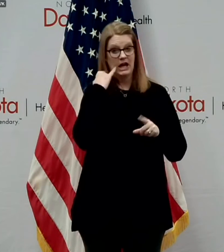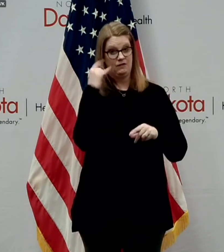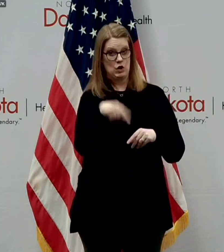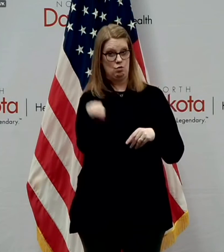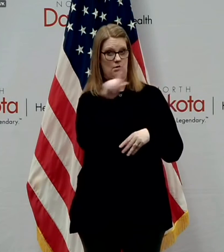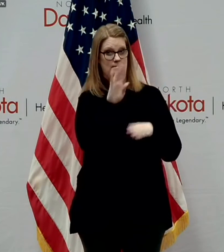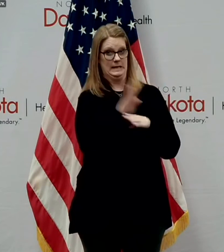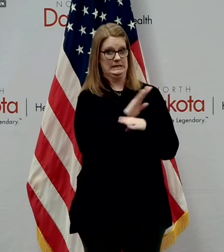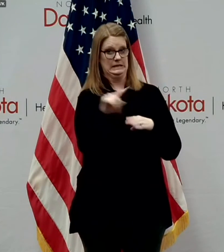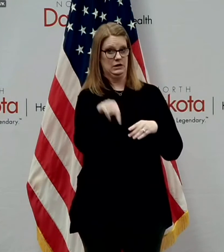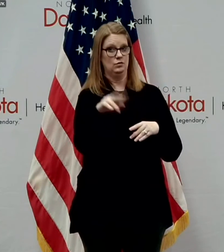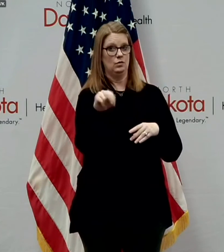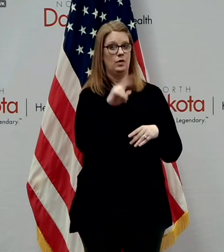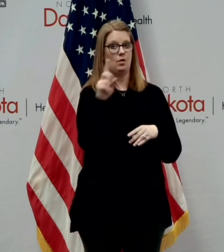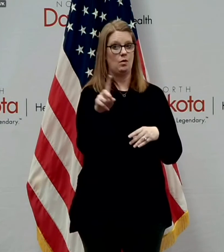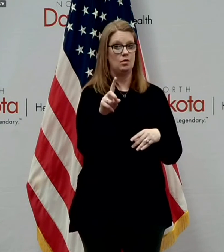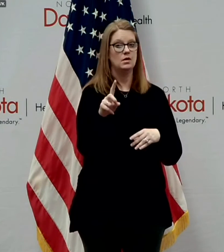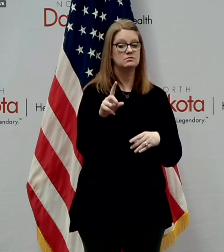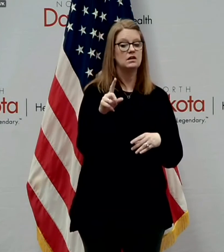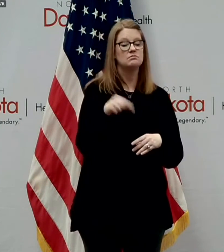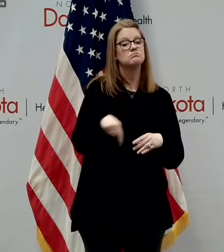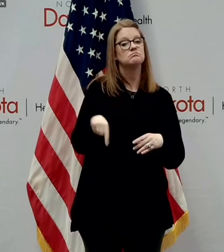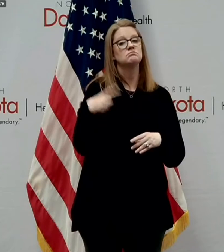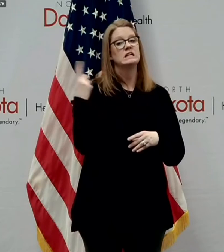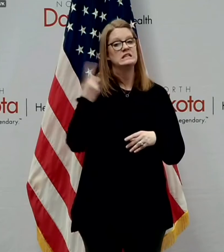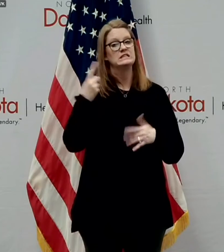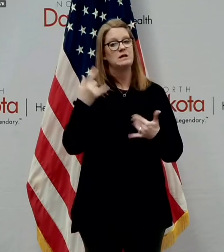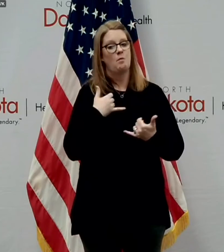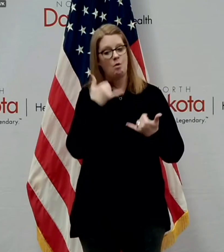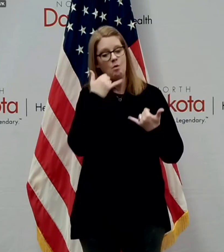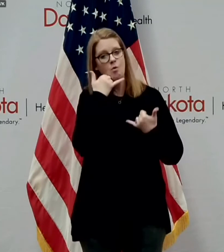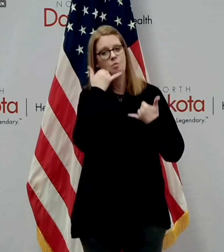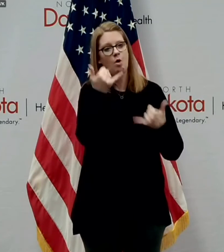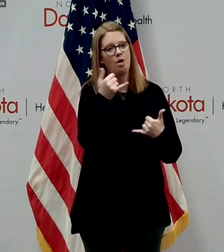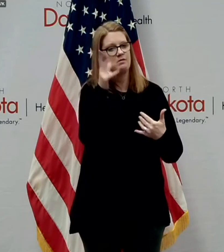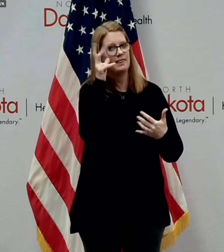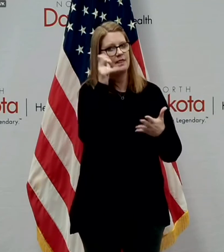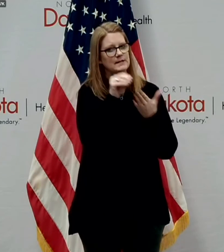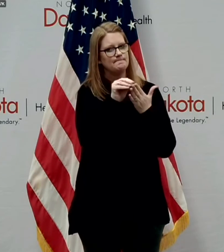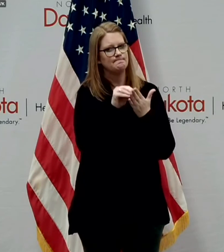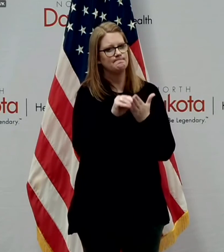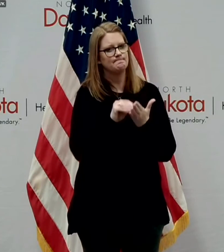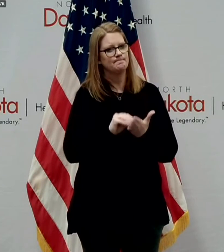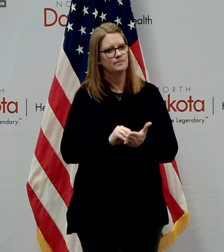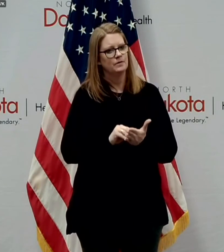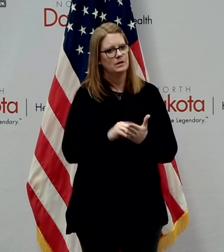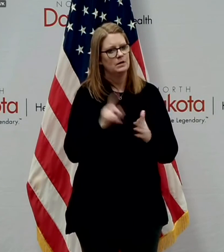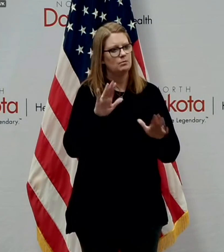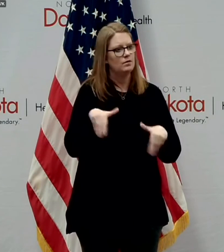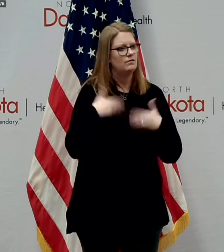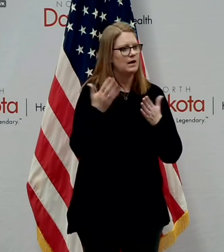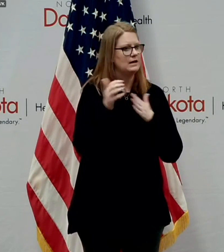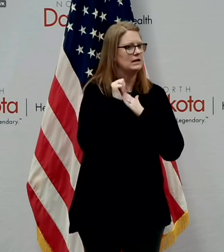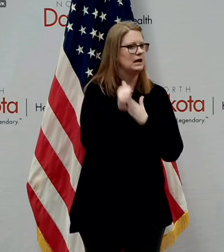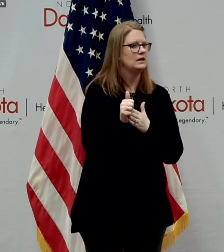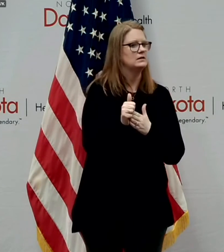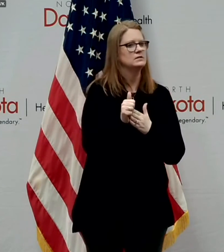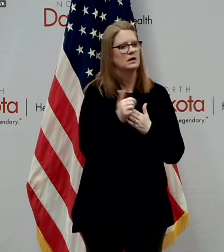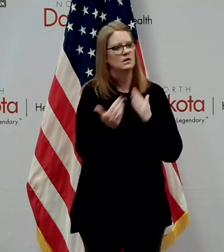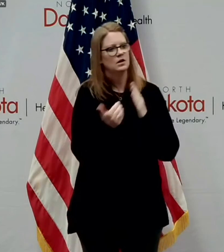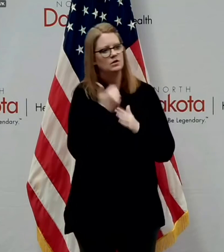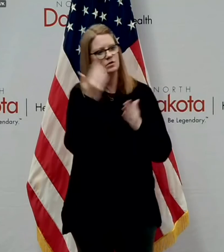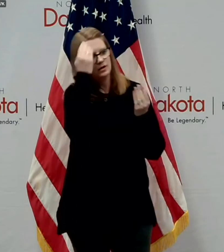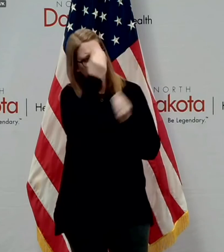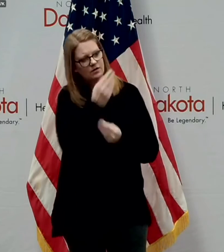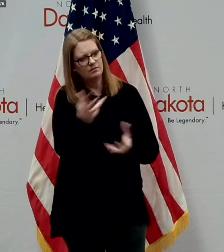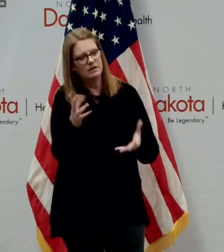in North Dakota that you or someone on your team listen in to those business briefs. This one will provide guidance on the emerging information